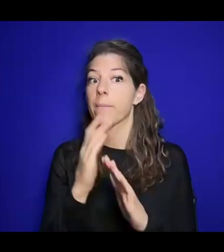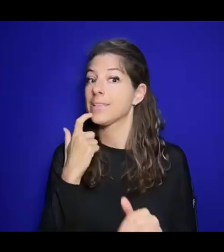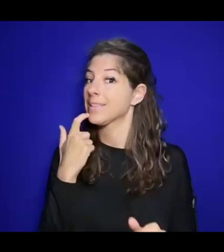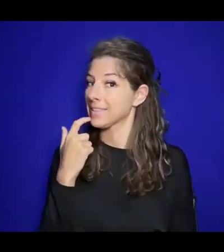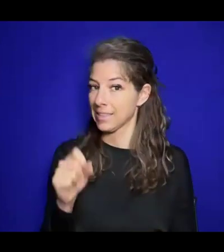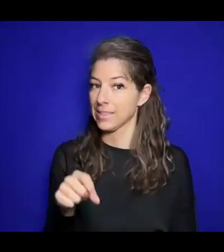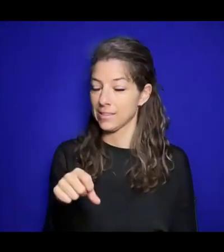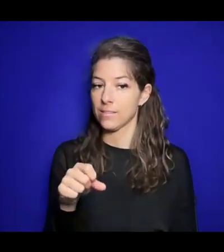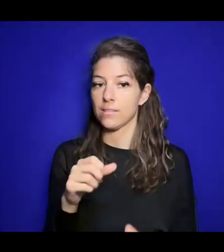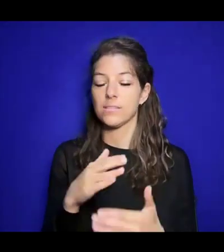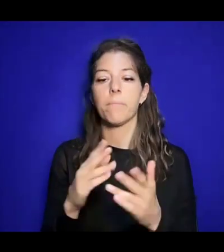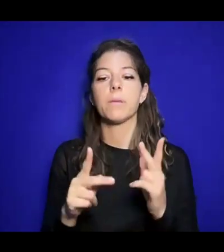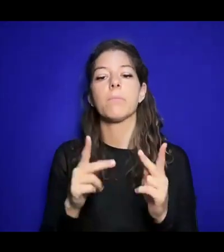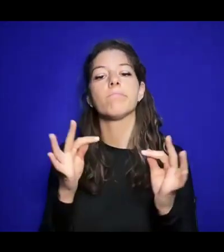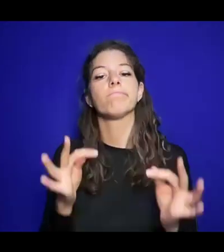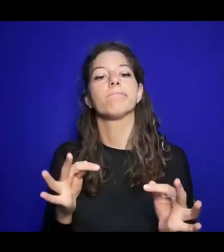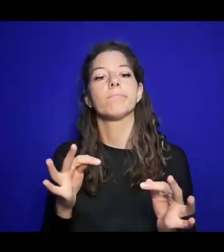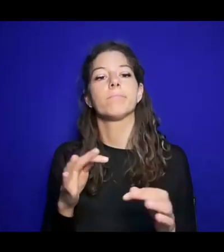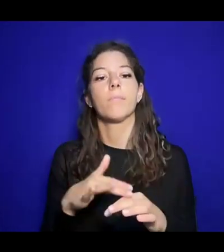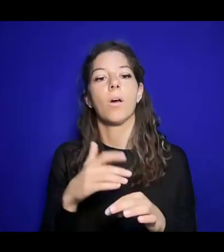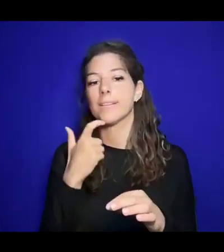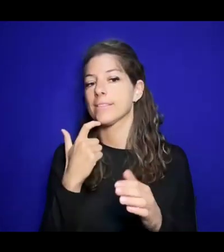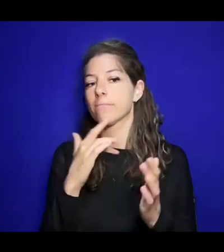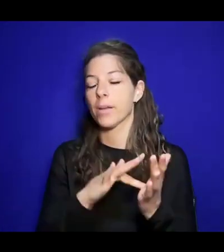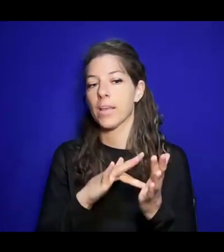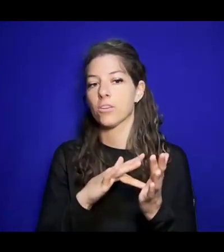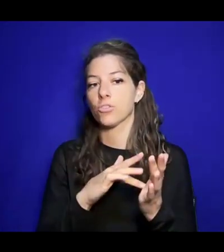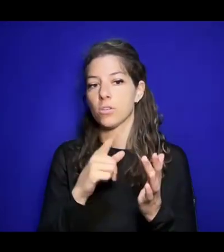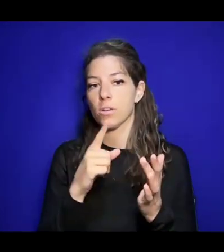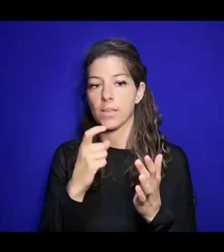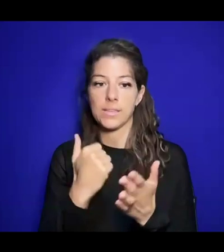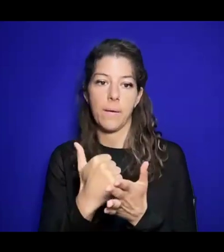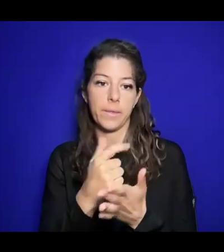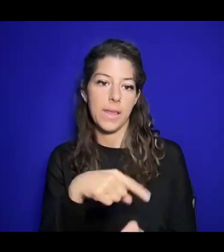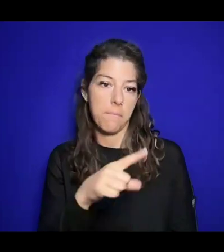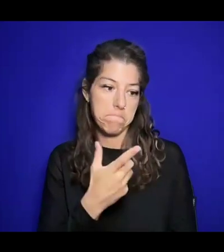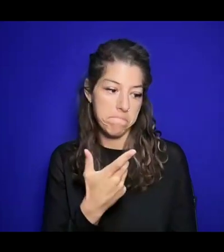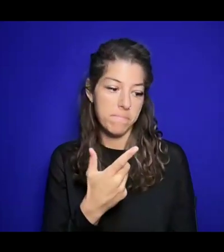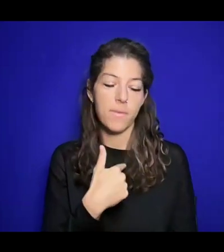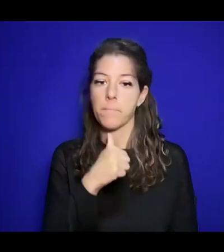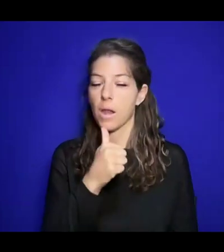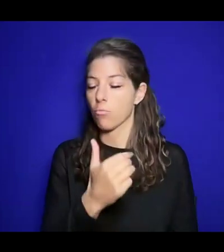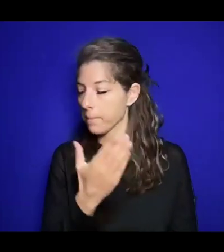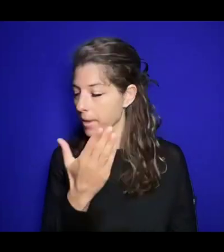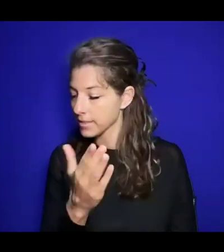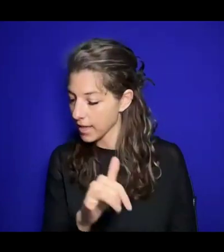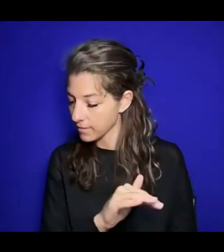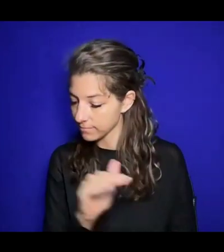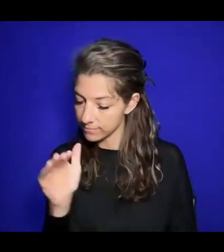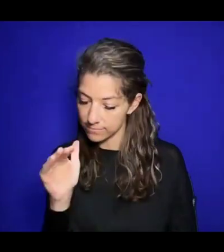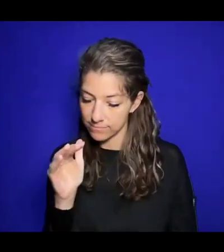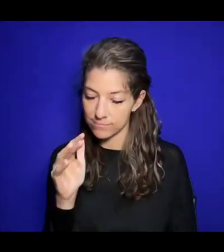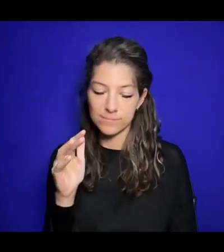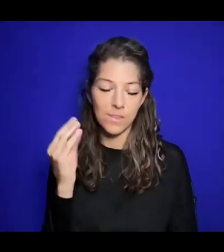it. Some people choose to be on addictive medications because it's helping them. I'm not recommending this. This is a far